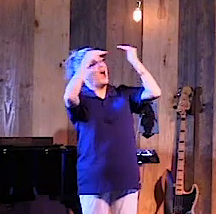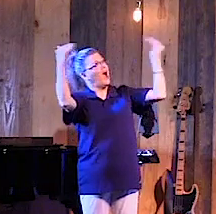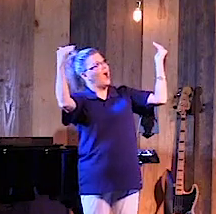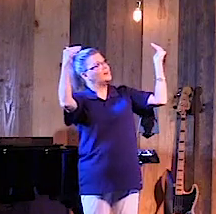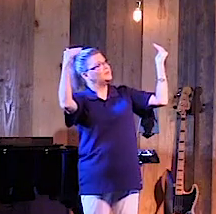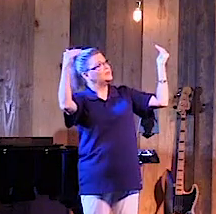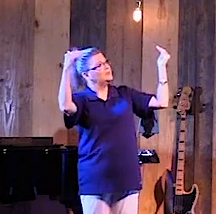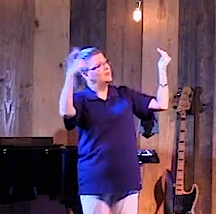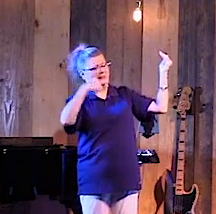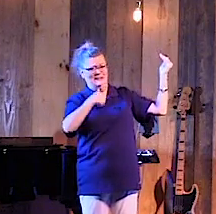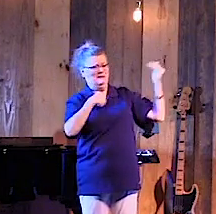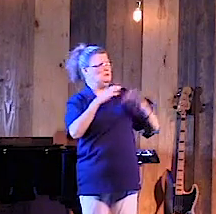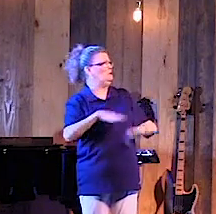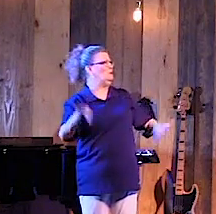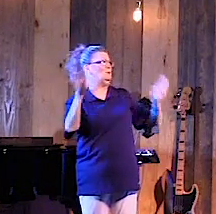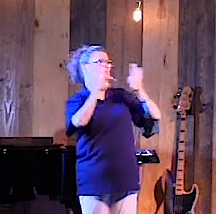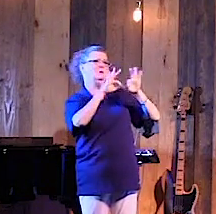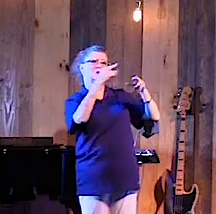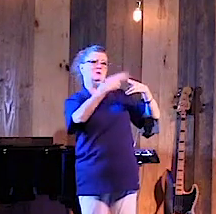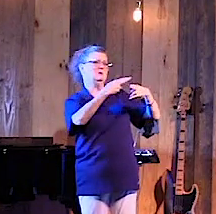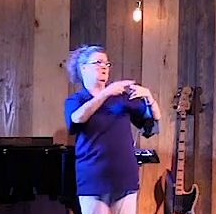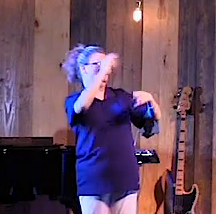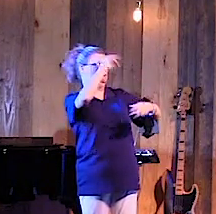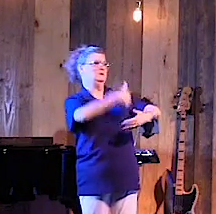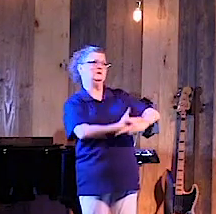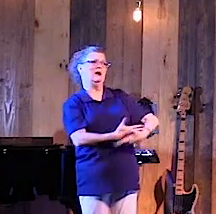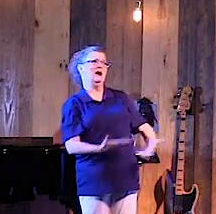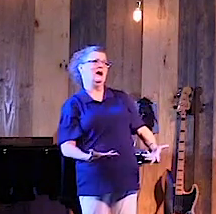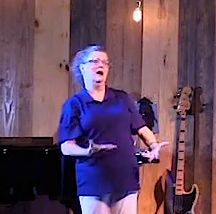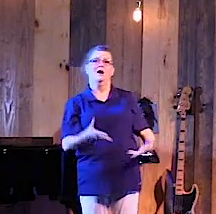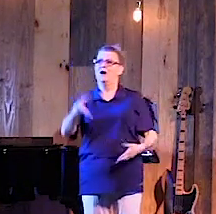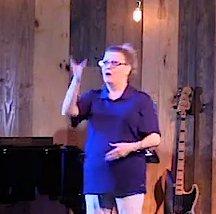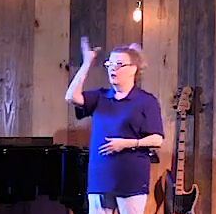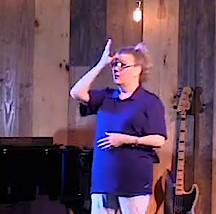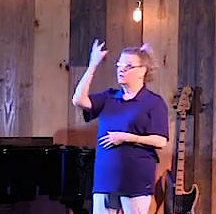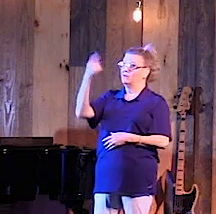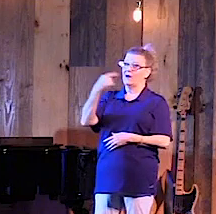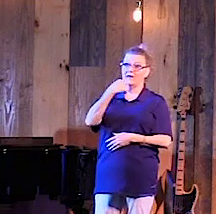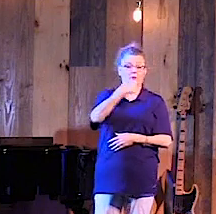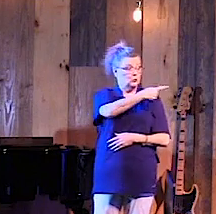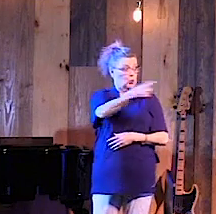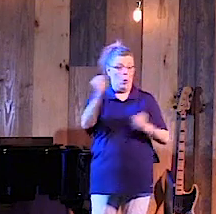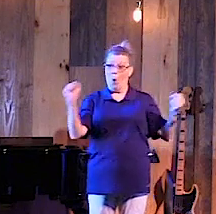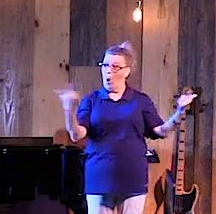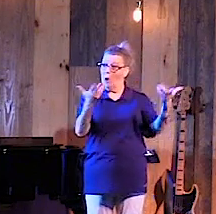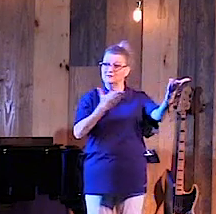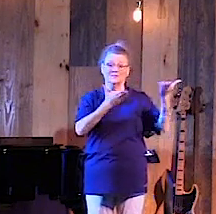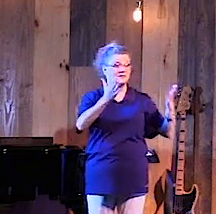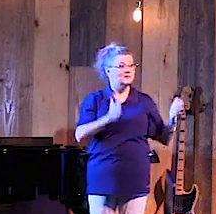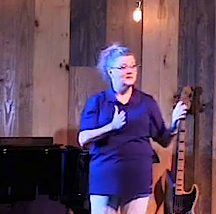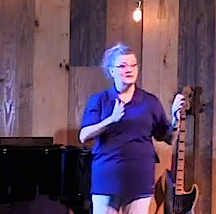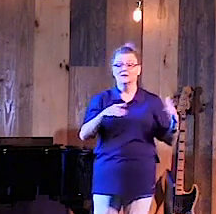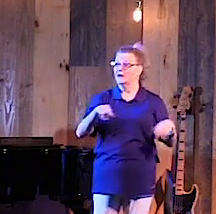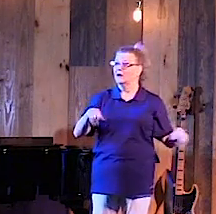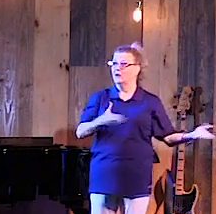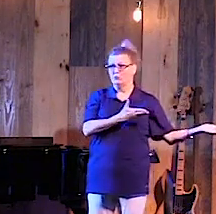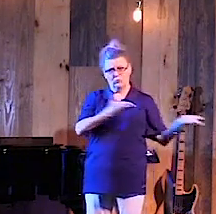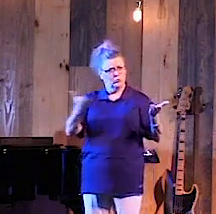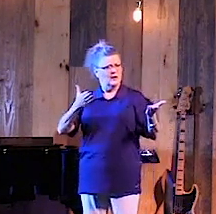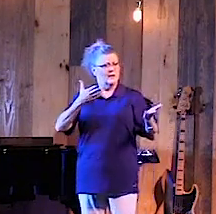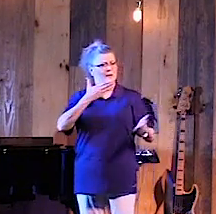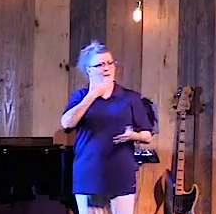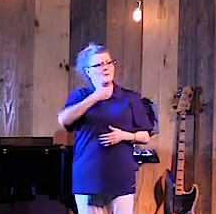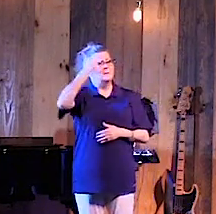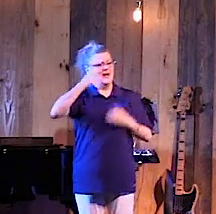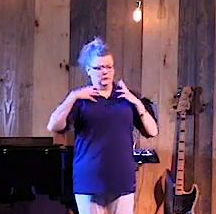am no longer worthy to be called your son.' But the father said to his slaves, 'Quickly, bring out the best robe and put it on him.